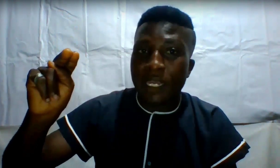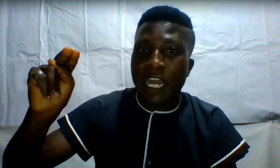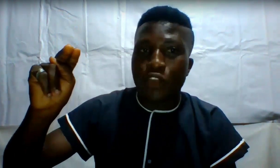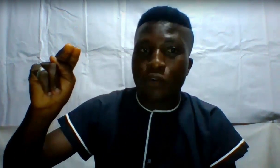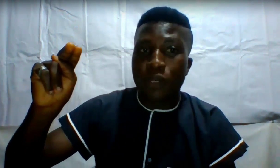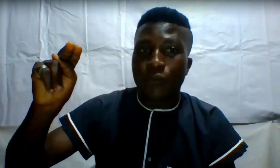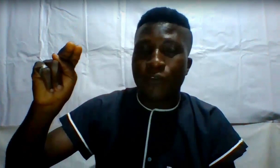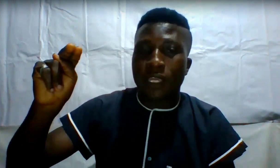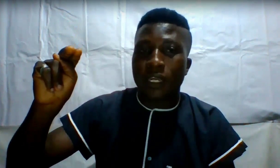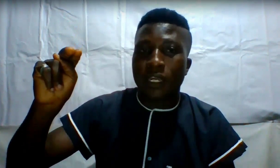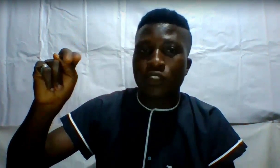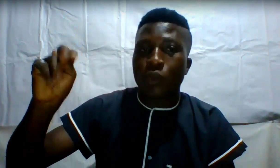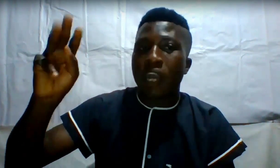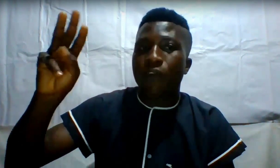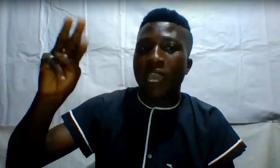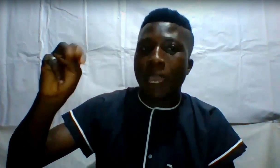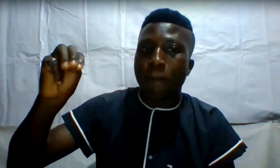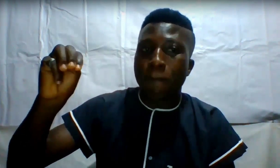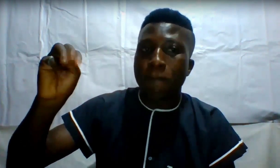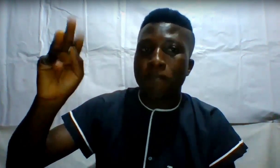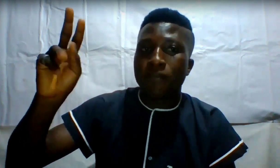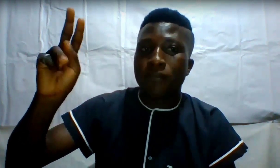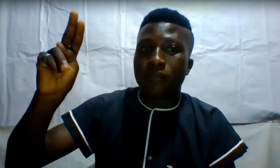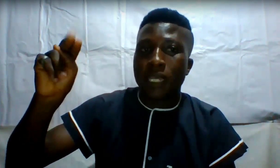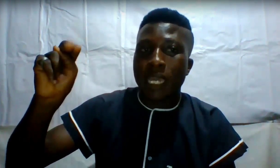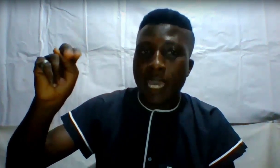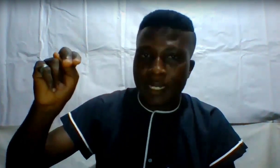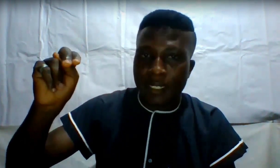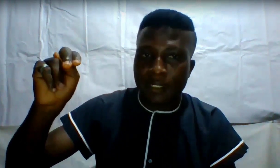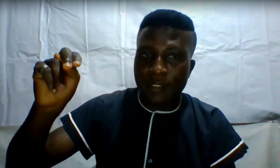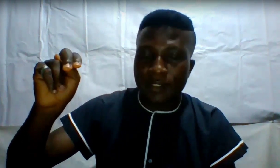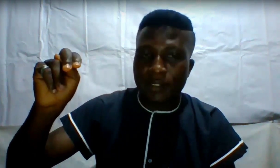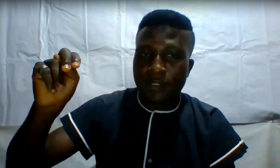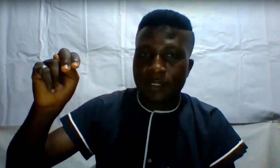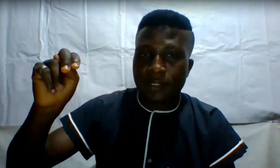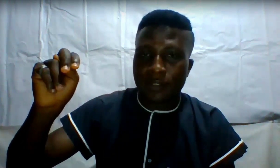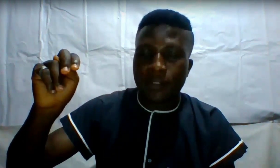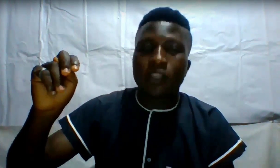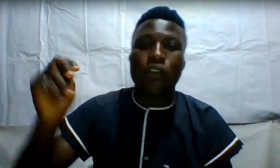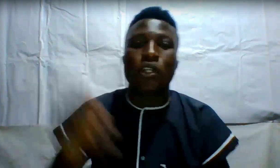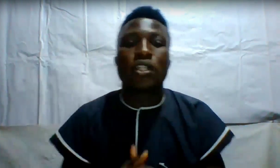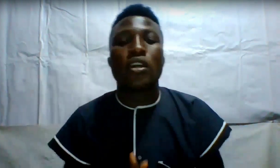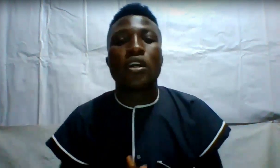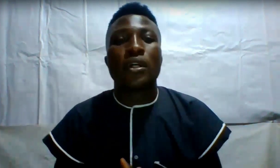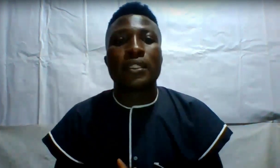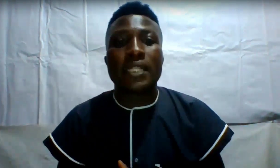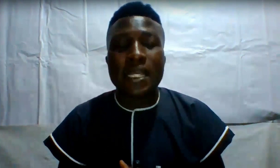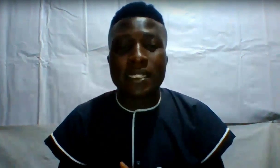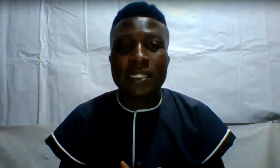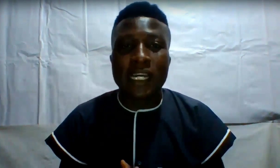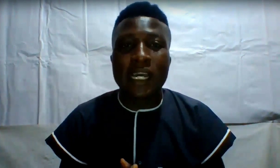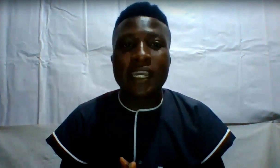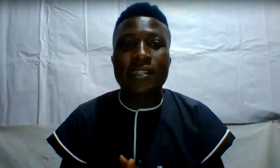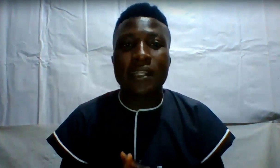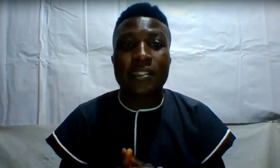we have M, N. Good. The next letter is letter O.